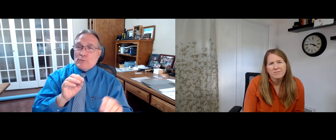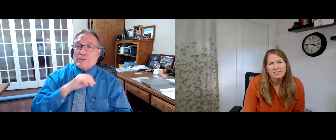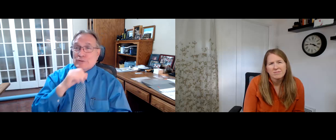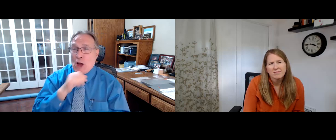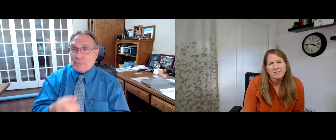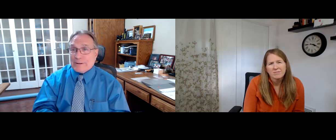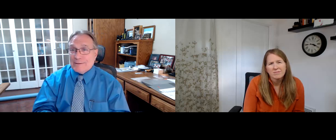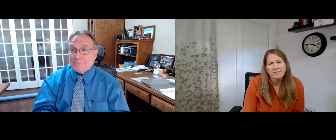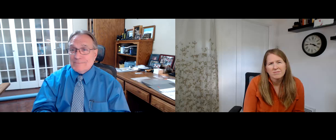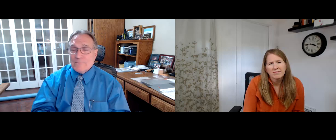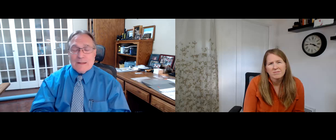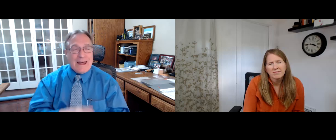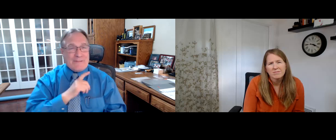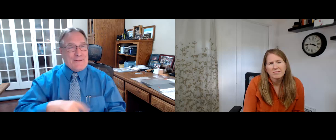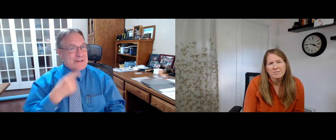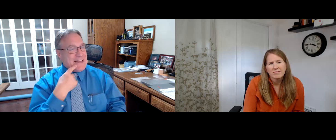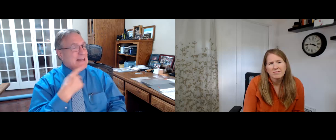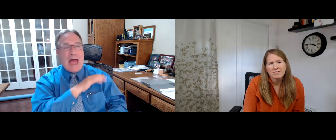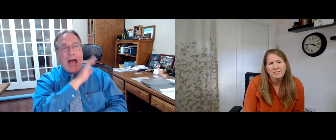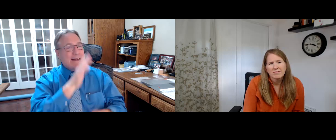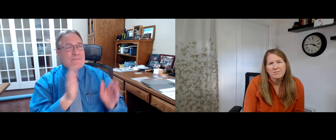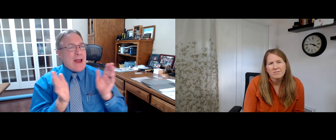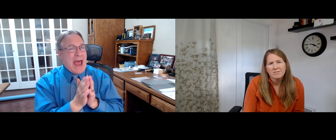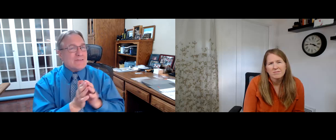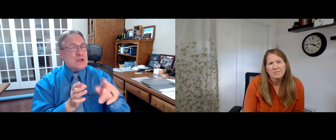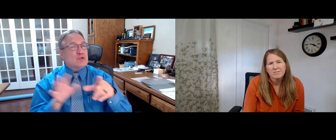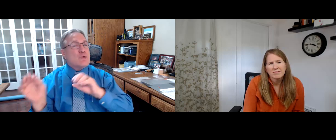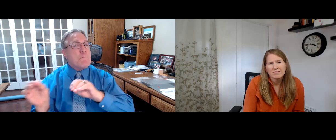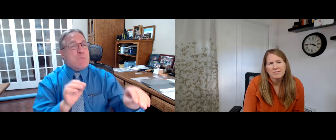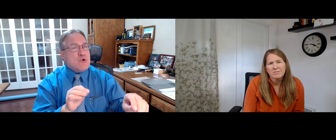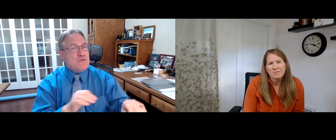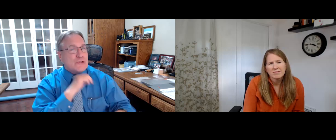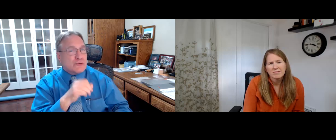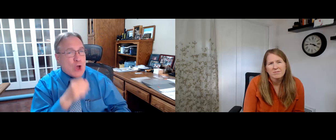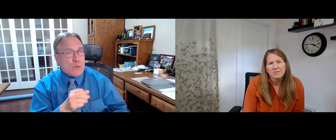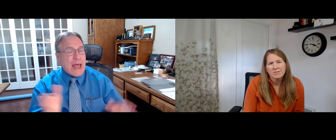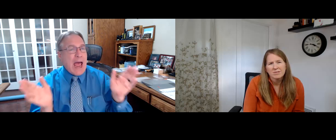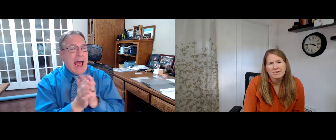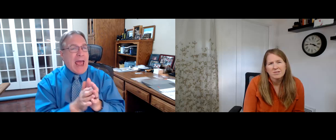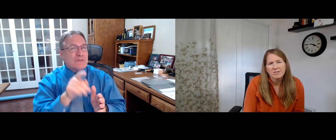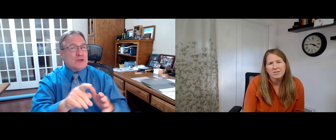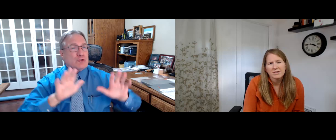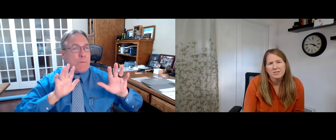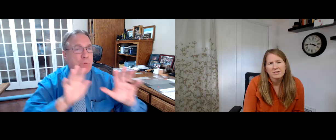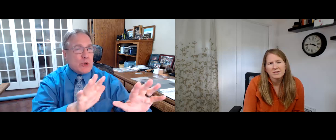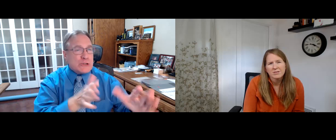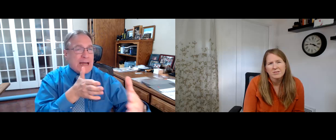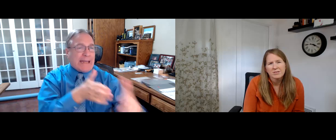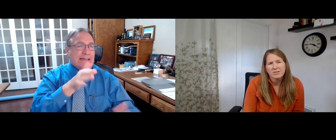the stone. And the Lord said, I never asked you to move the stone. I asked you to push against